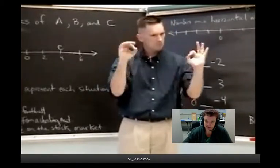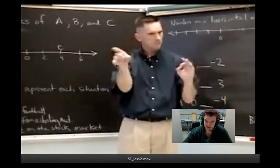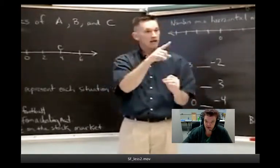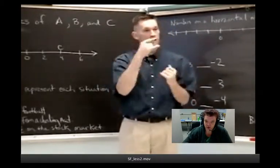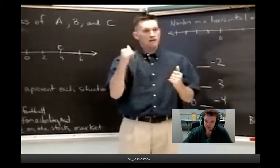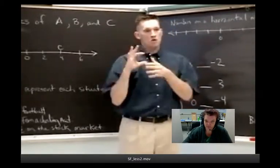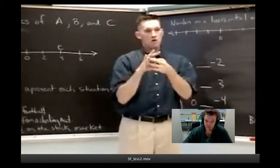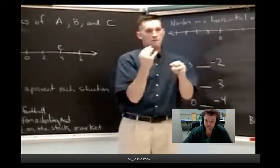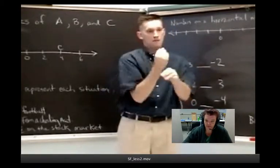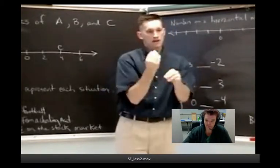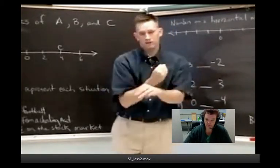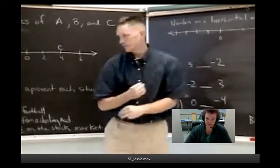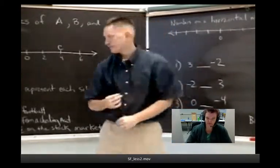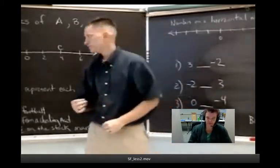what to do on the field.